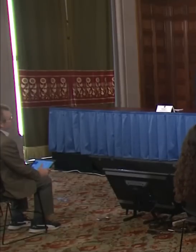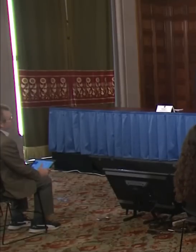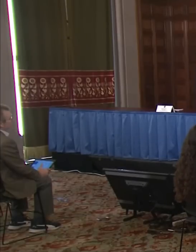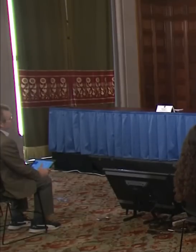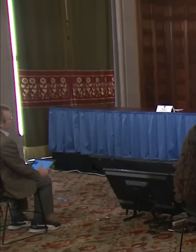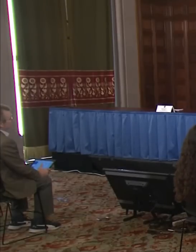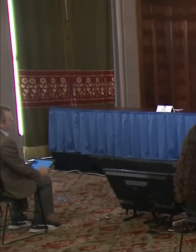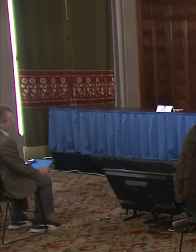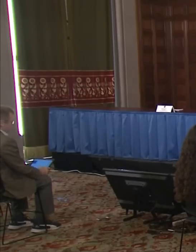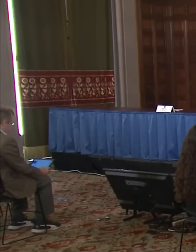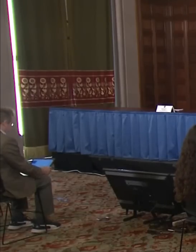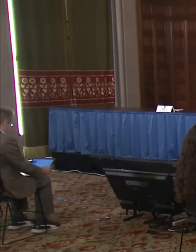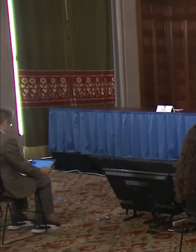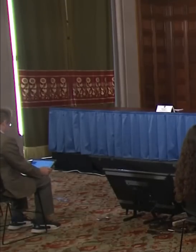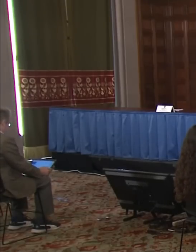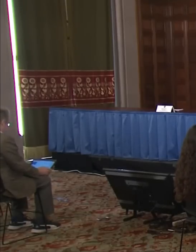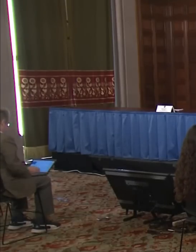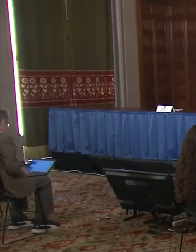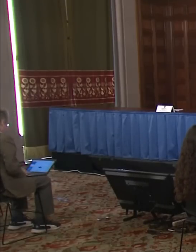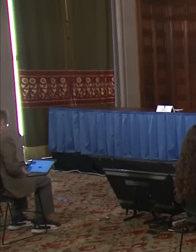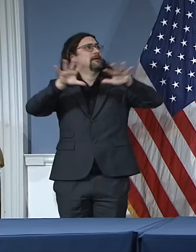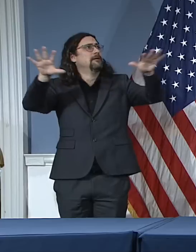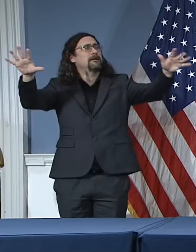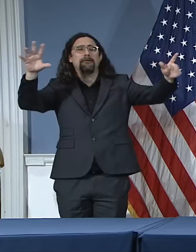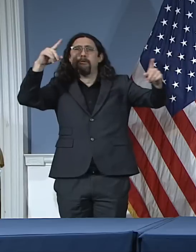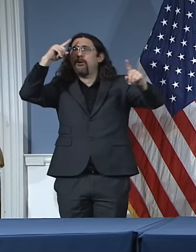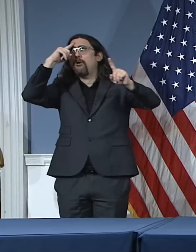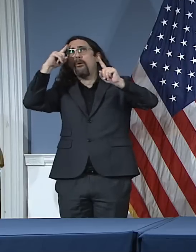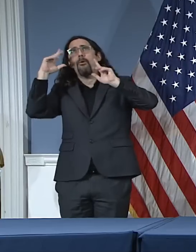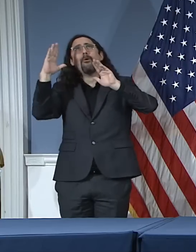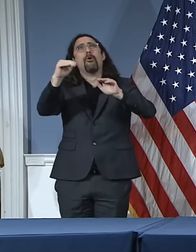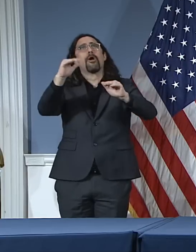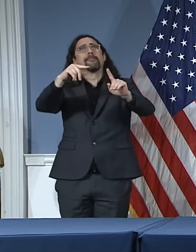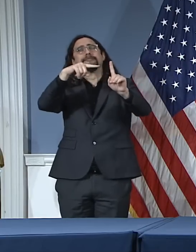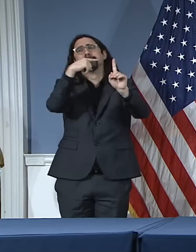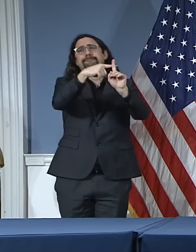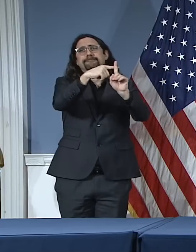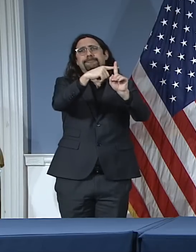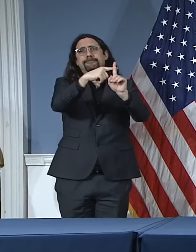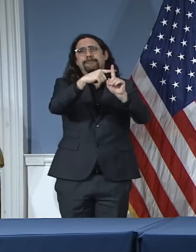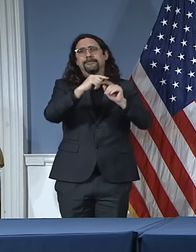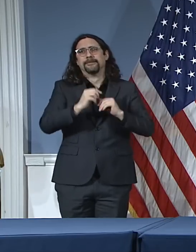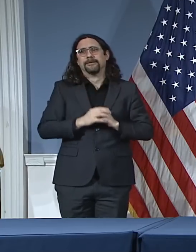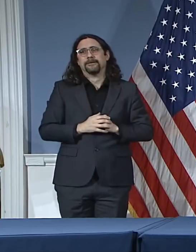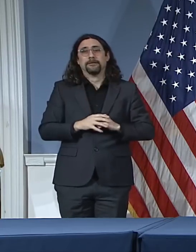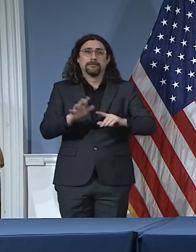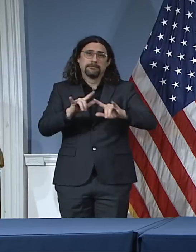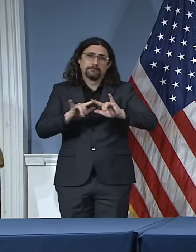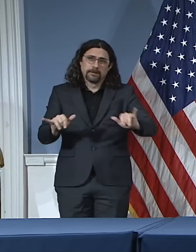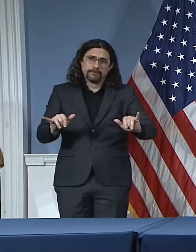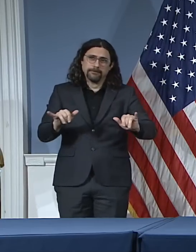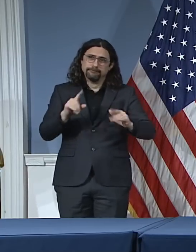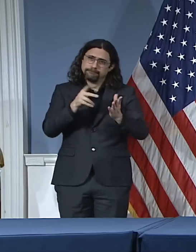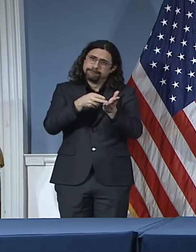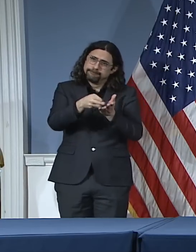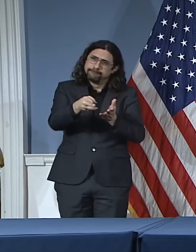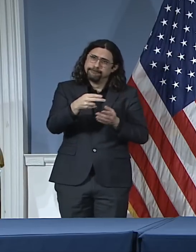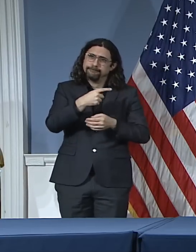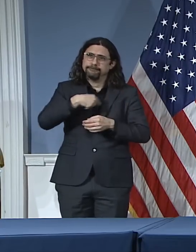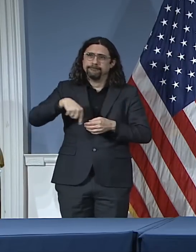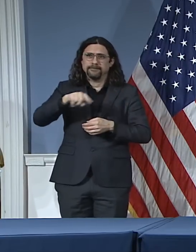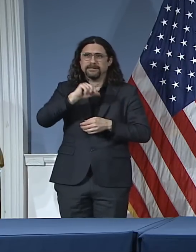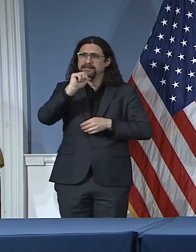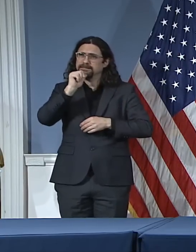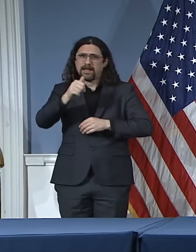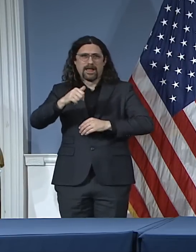I'll leave it to them. Thank you. I don't feel that there's been anywhere near the